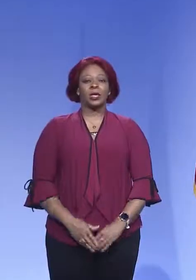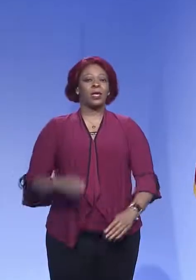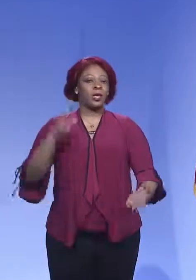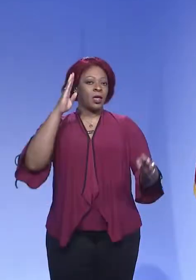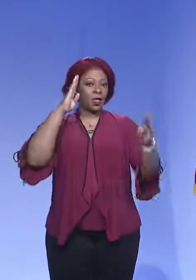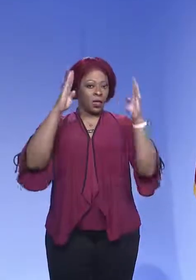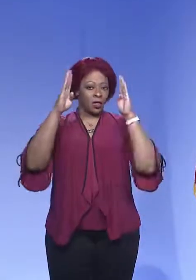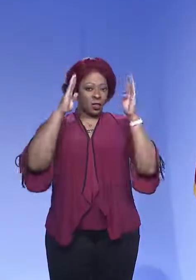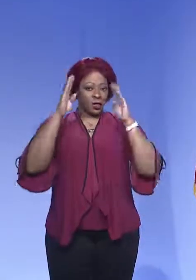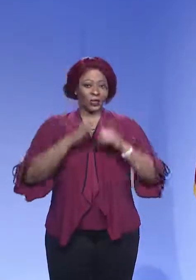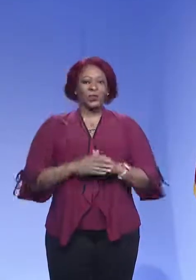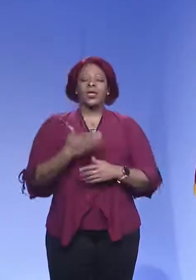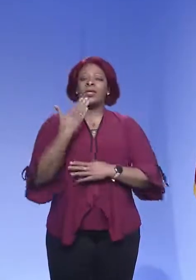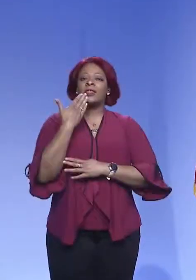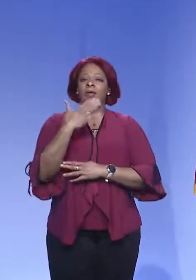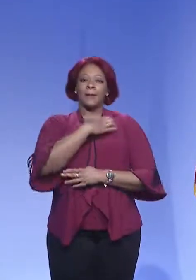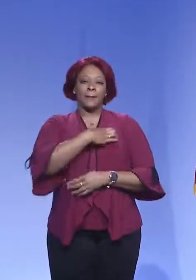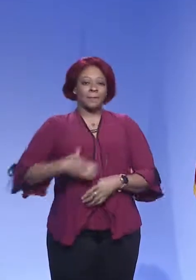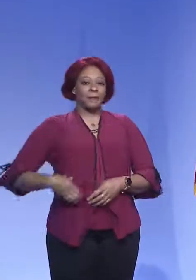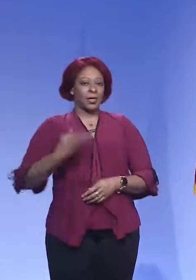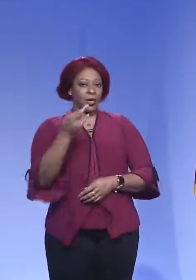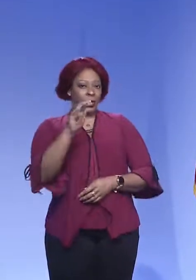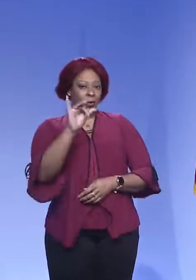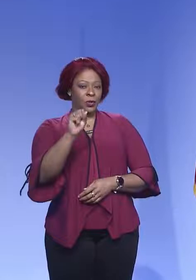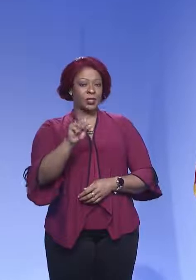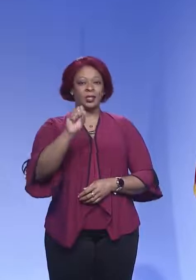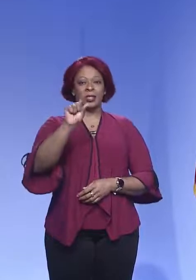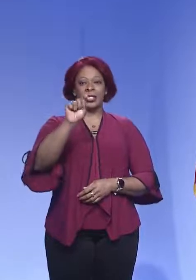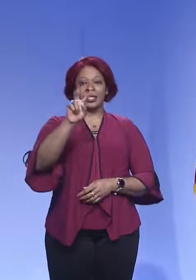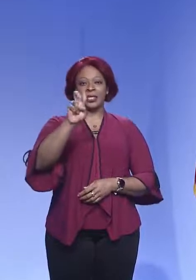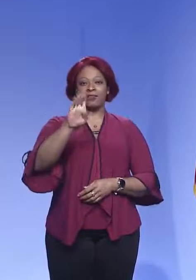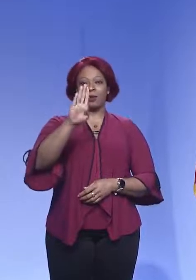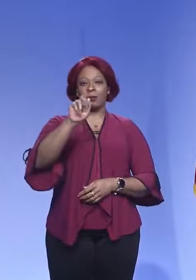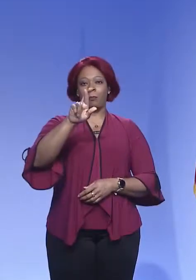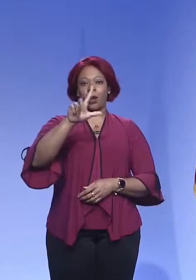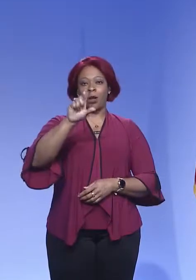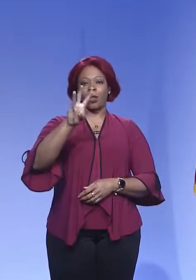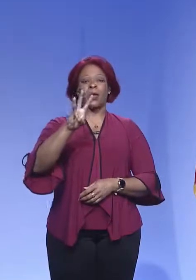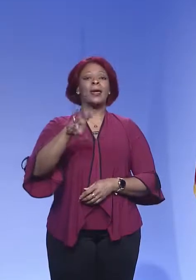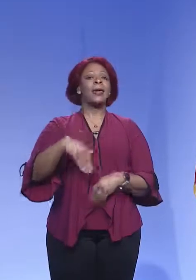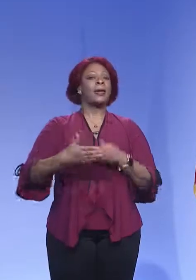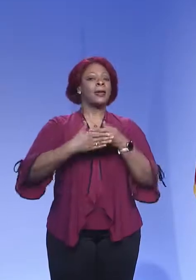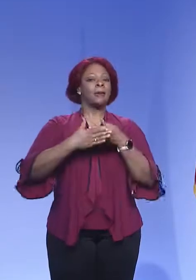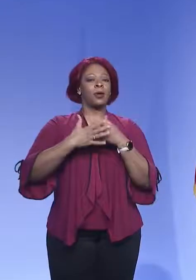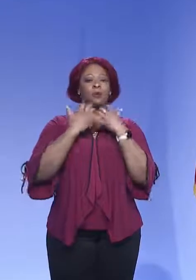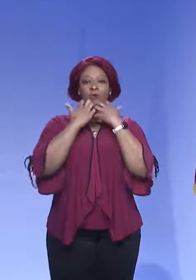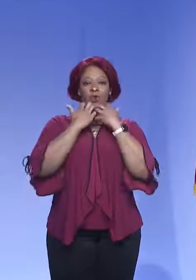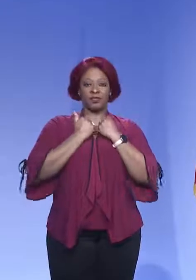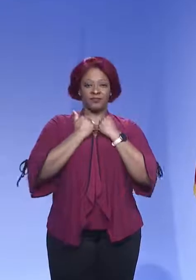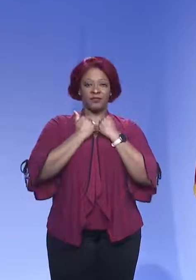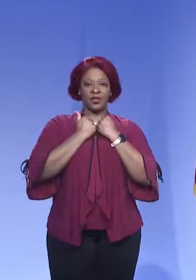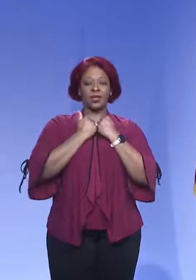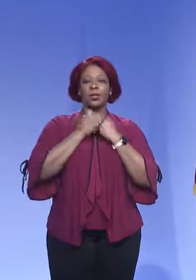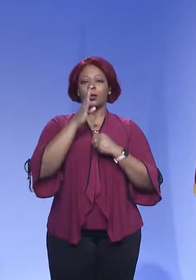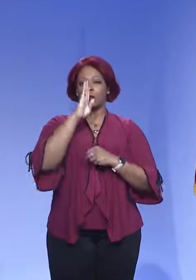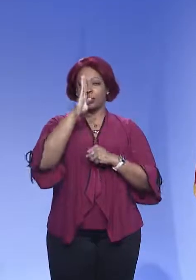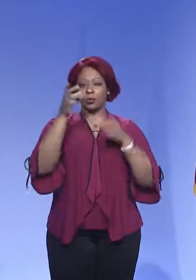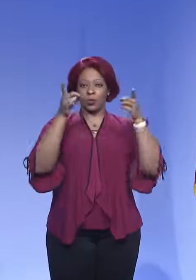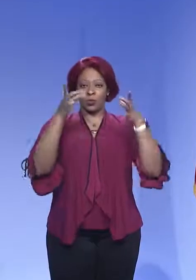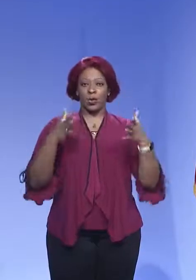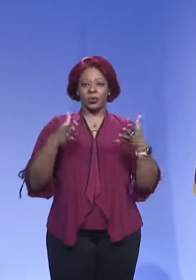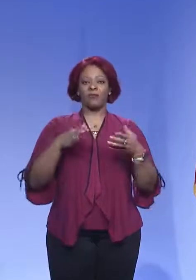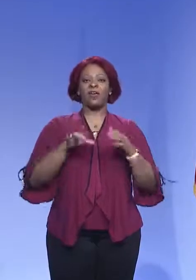Hello. Thank you, Mayor Harris. I'm Steve Barlow with Neighborhood Preservation, Inc., which directed the eviction settlement